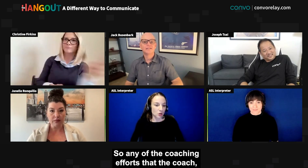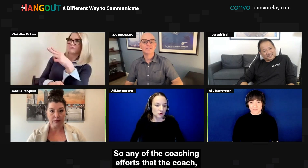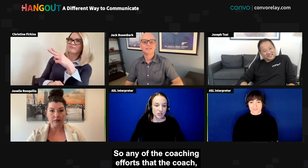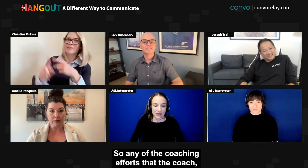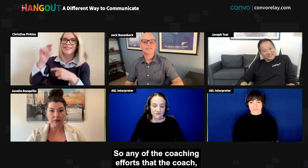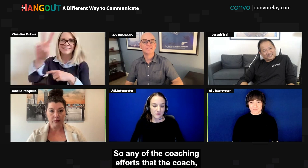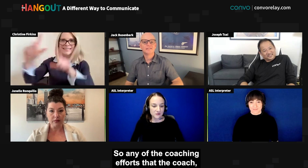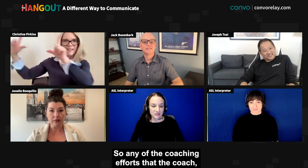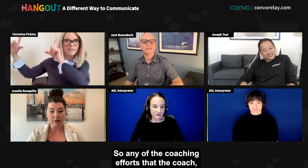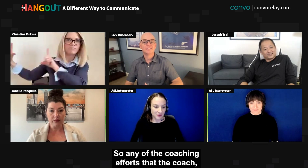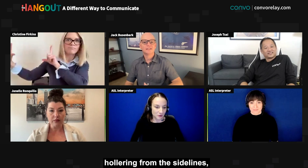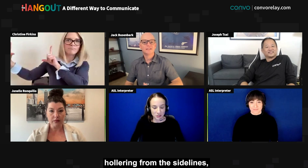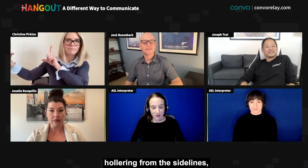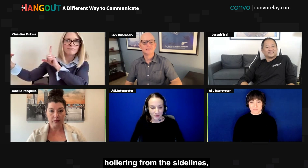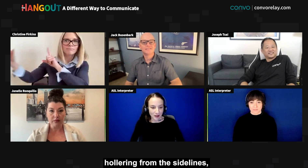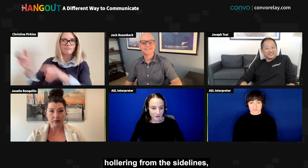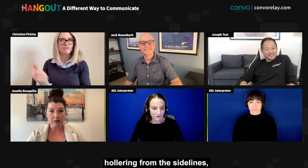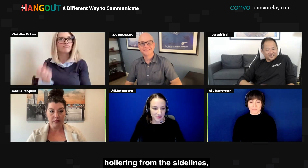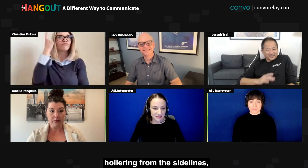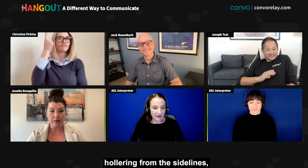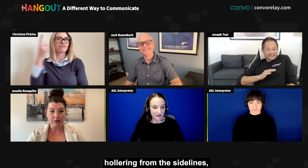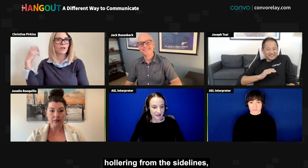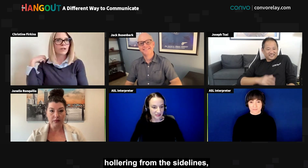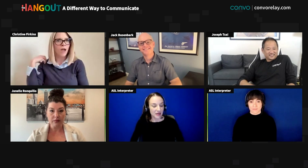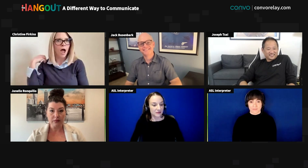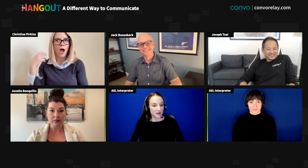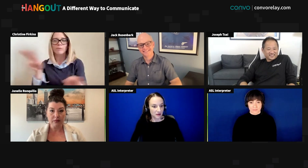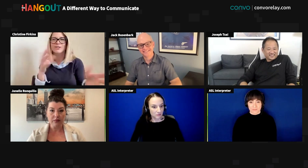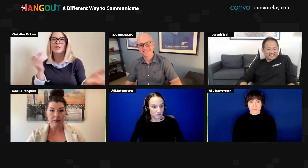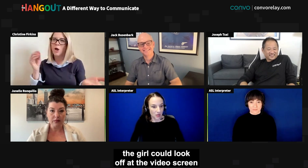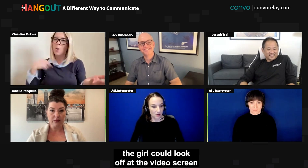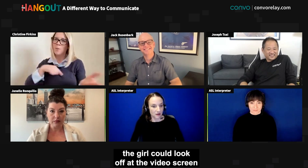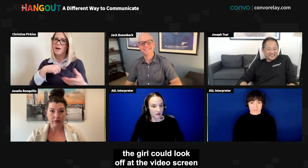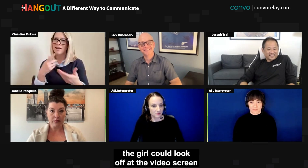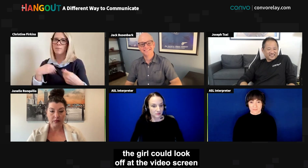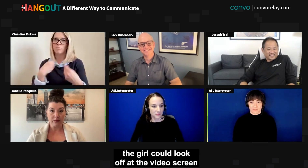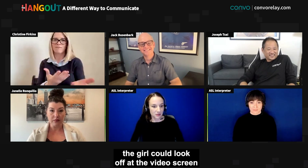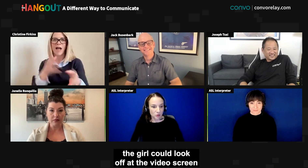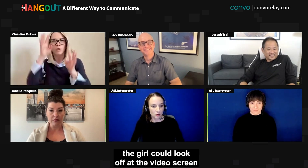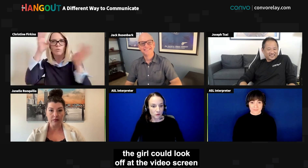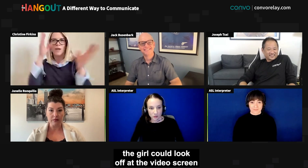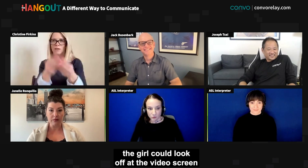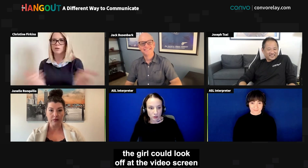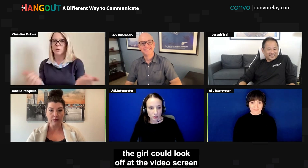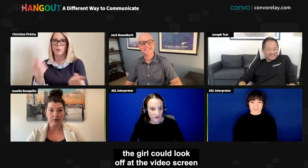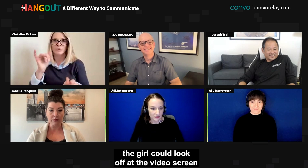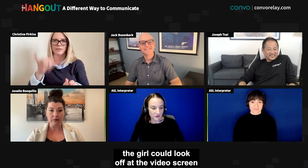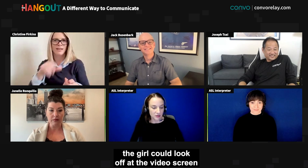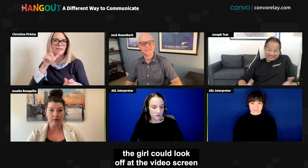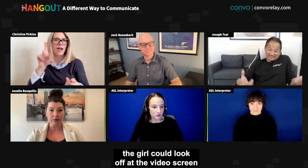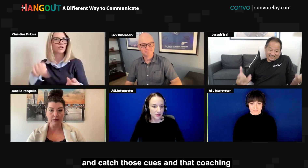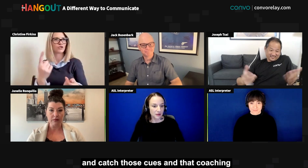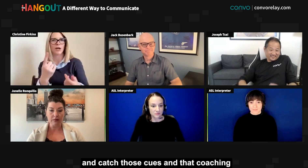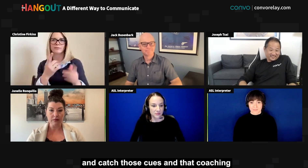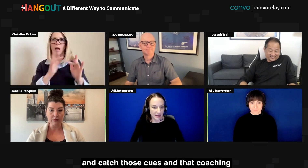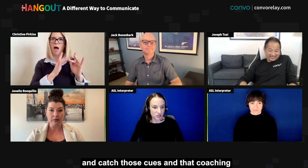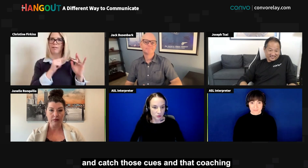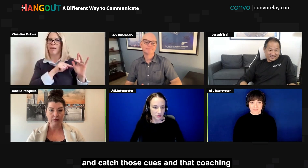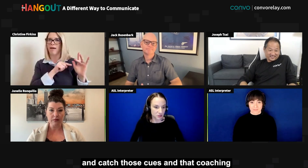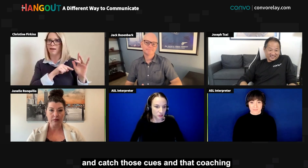coaching efforts that the coach, hollering from the sidelines, the girl could look off at the video screen and catch those